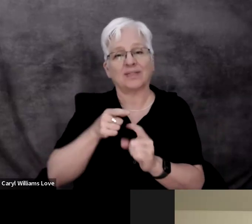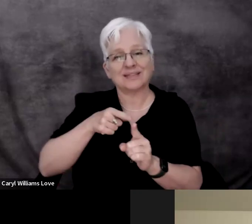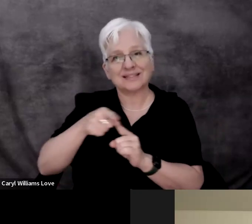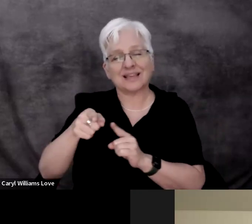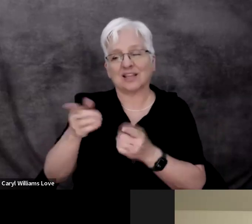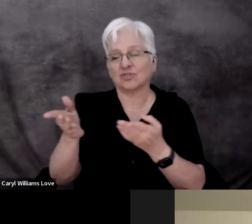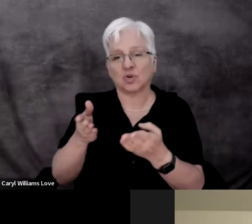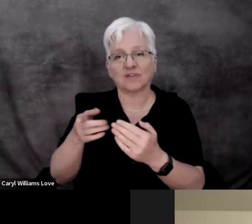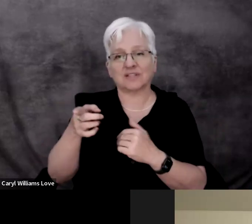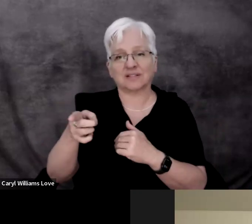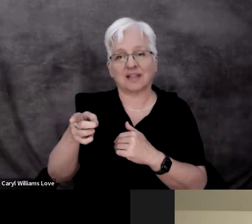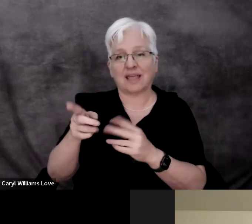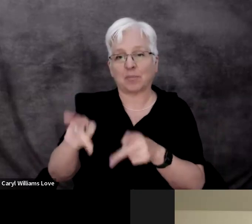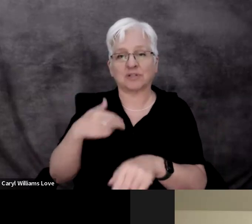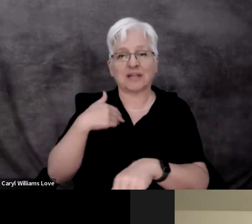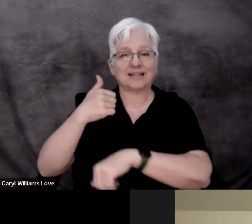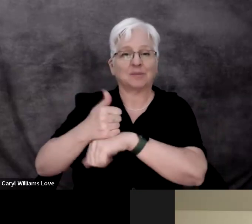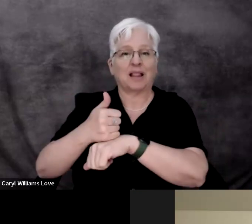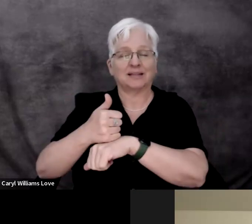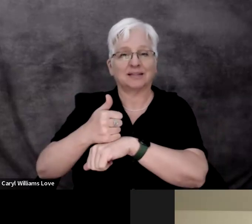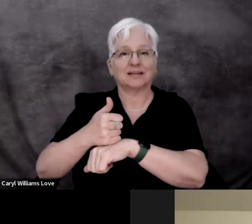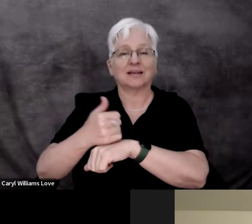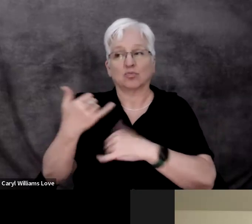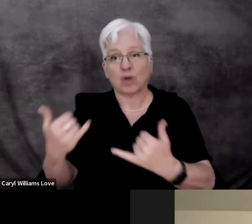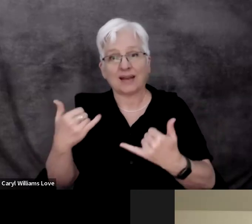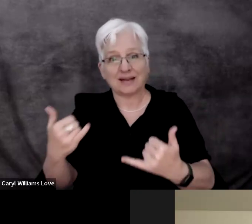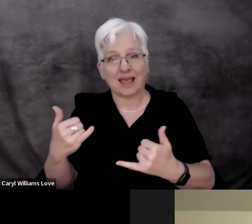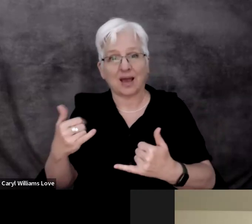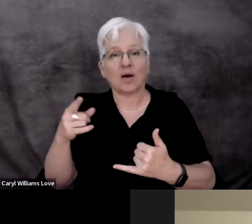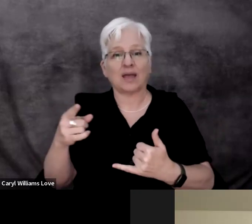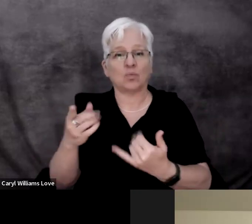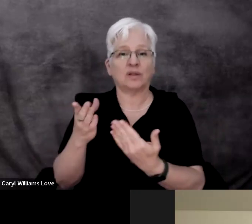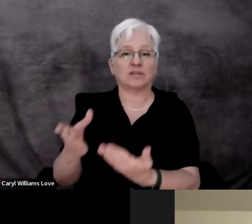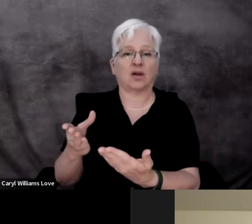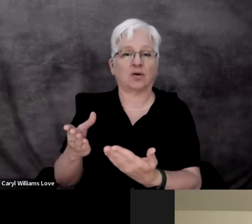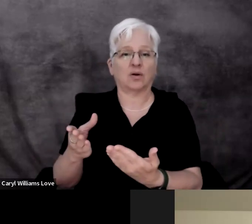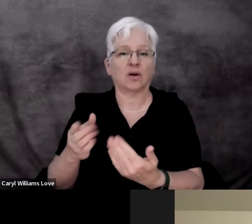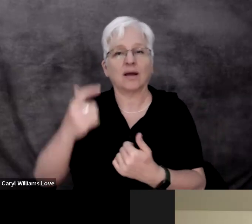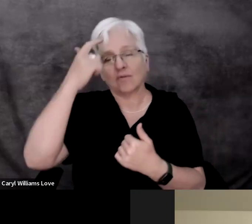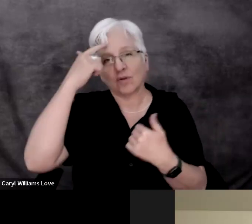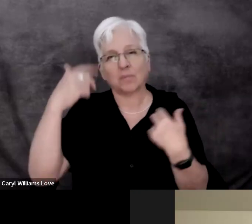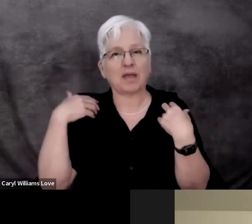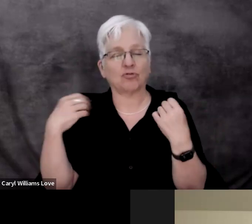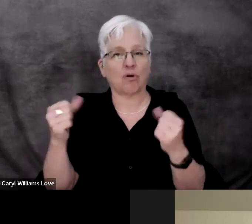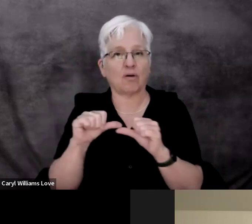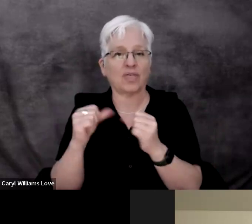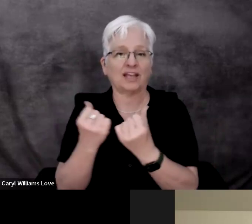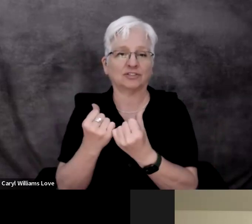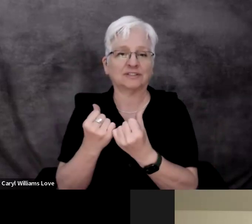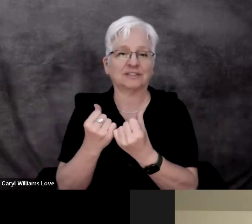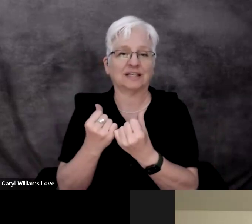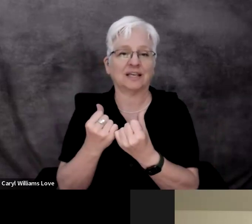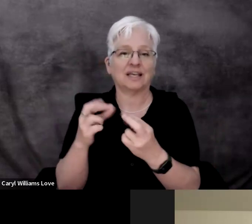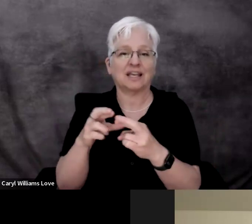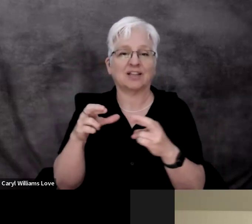in place, like sound. I'm so thankful that sound exists, because to my knowledge, they're the only mental health agency in the region, if